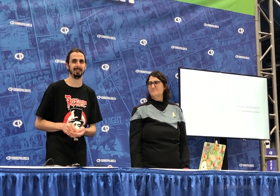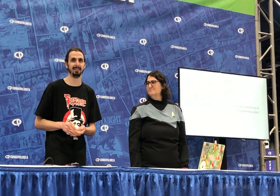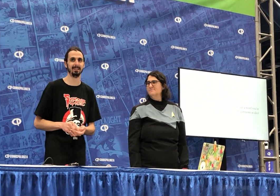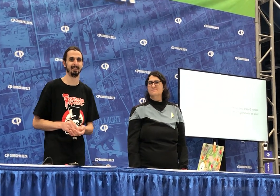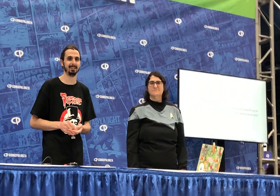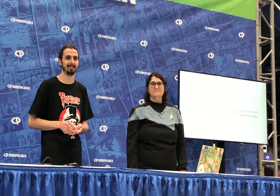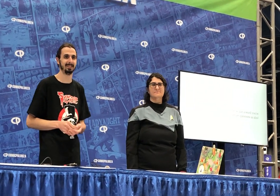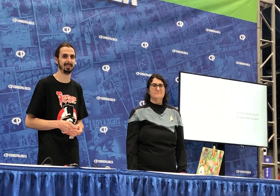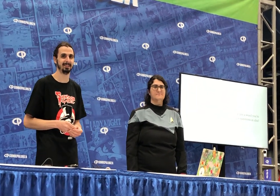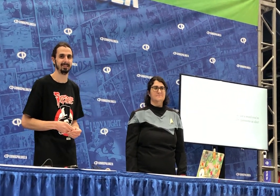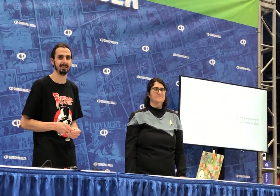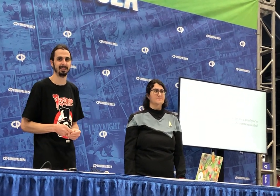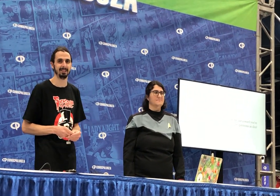What else?